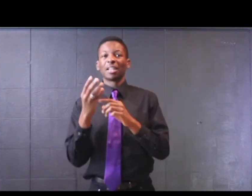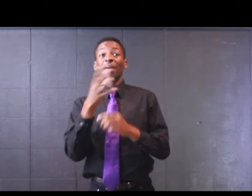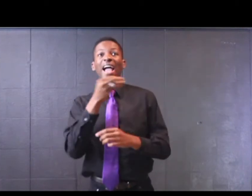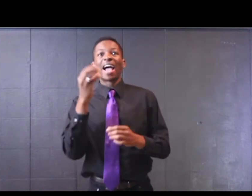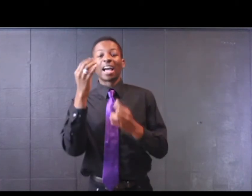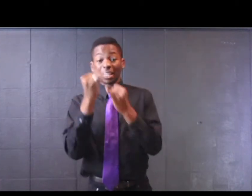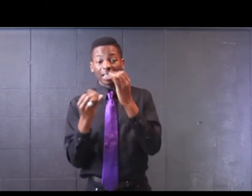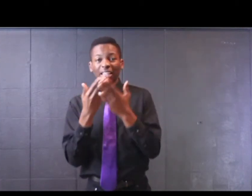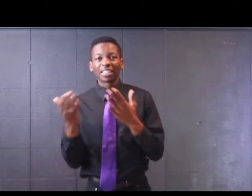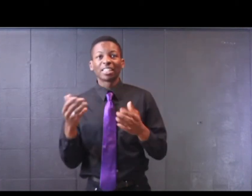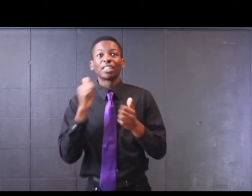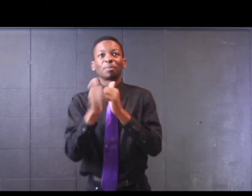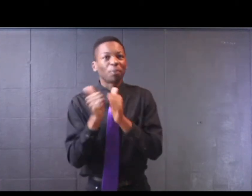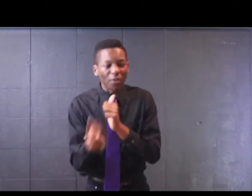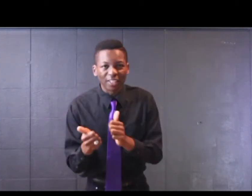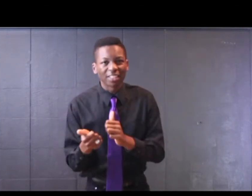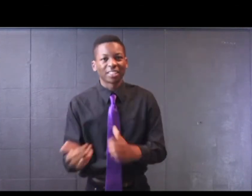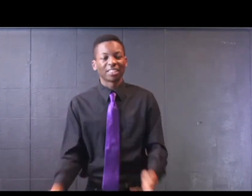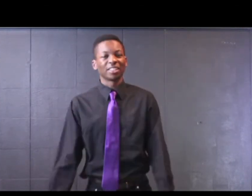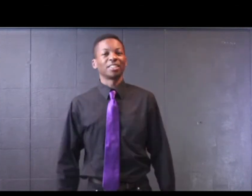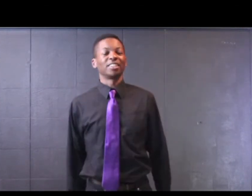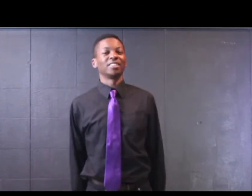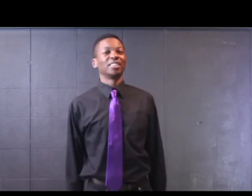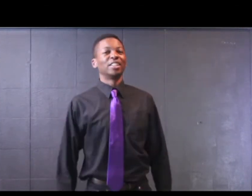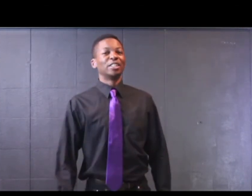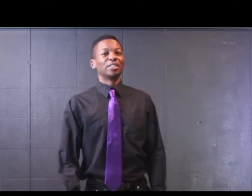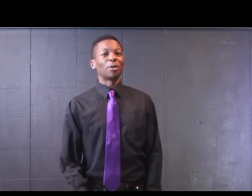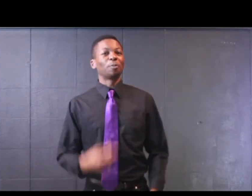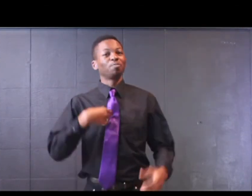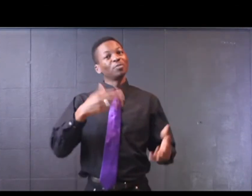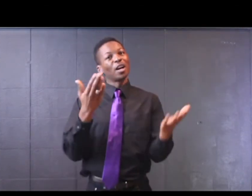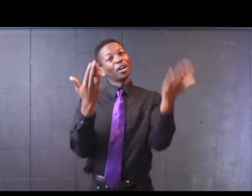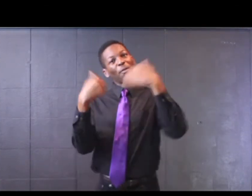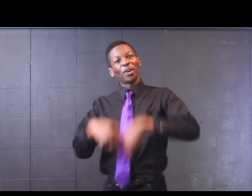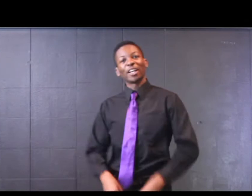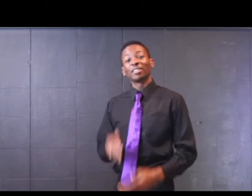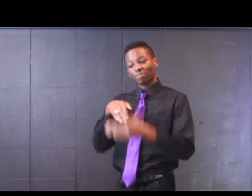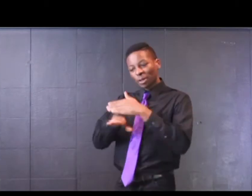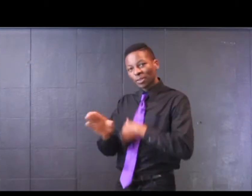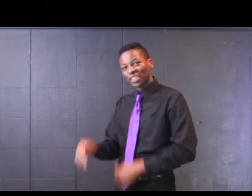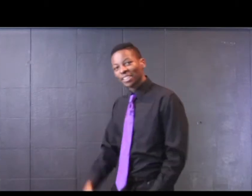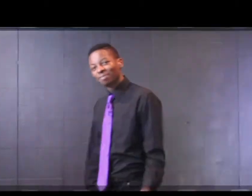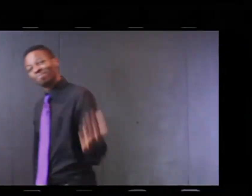entertainment, and the last thing is sports. Come on. So come on.